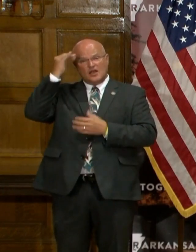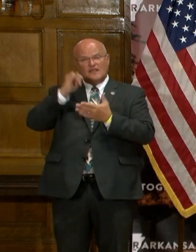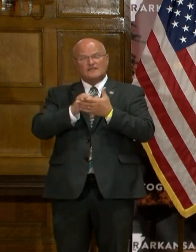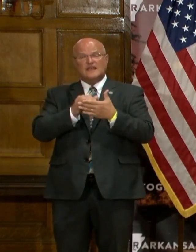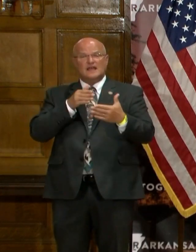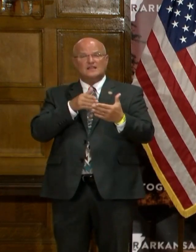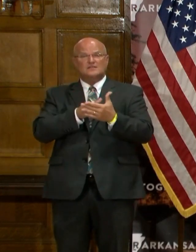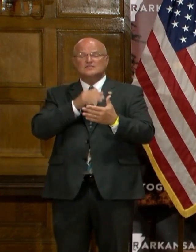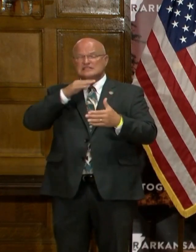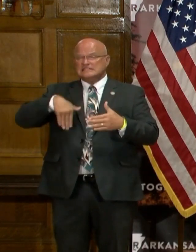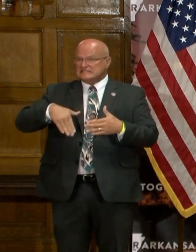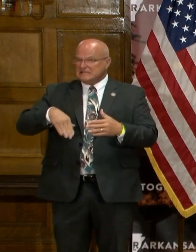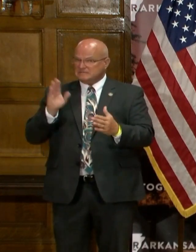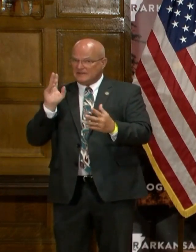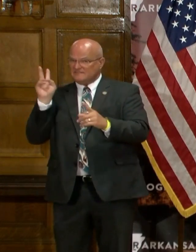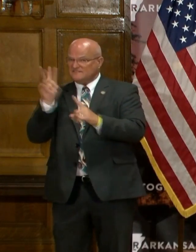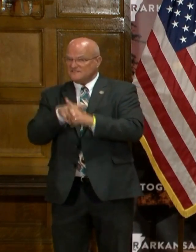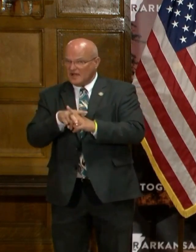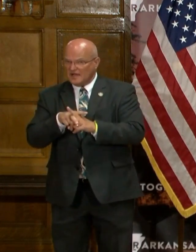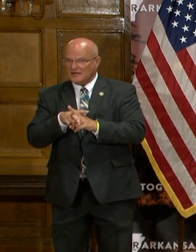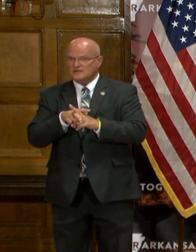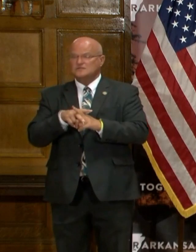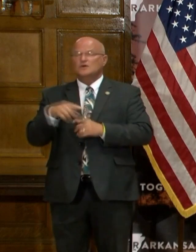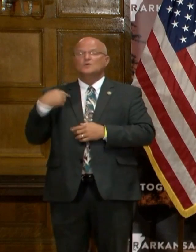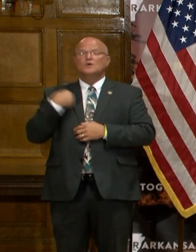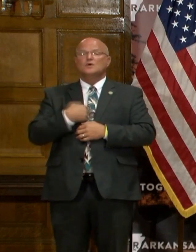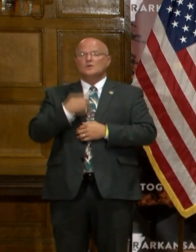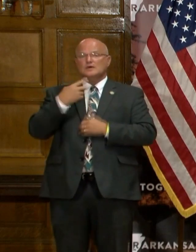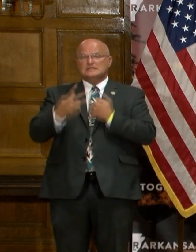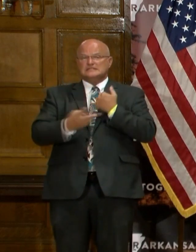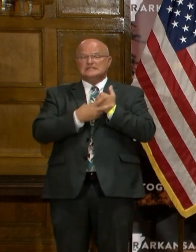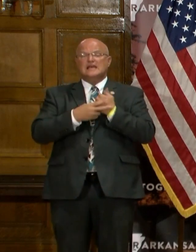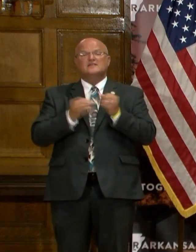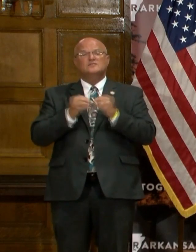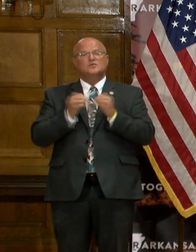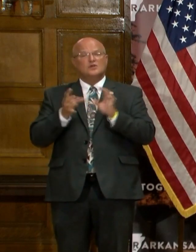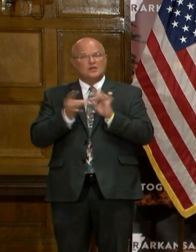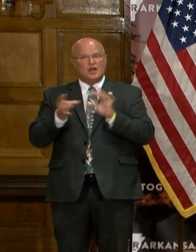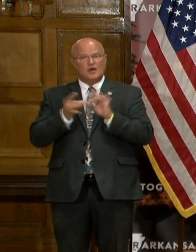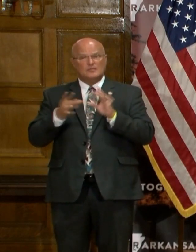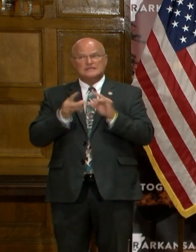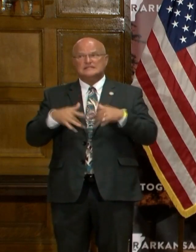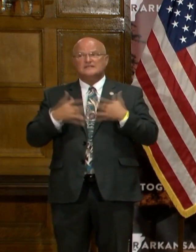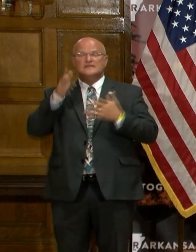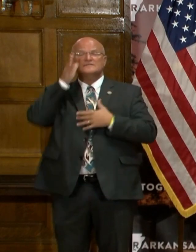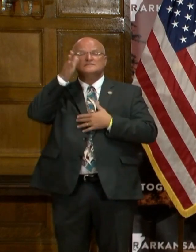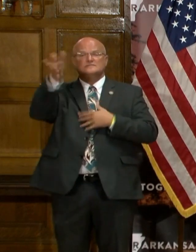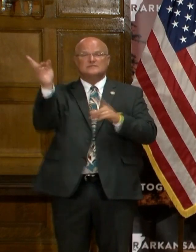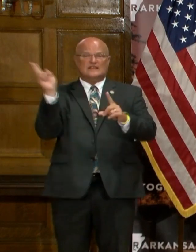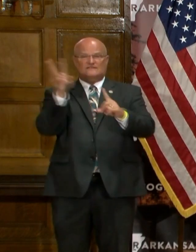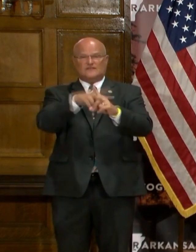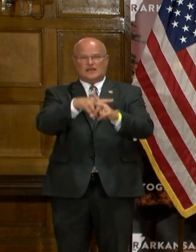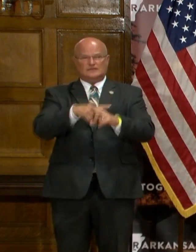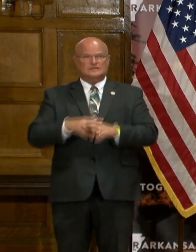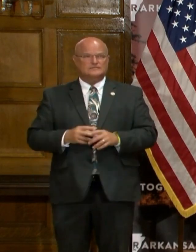lawsuit has not been filed, and so we will save additional comments in the event that lawsuit is filed.